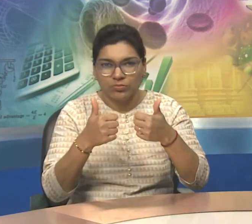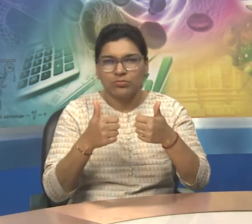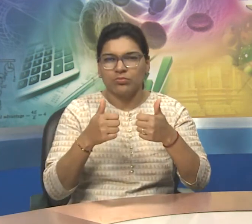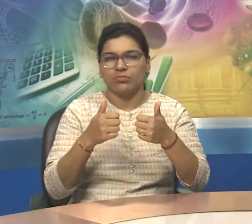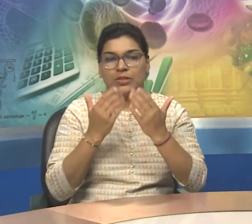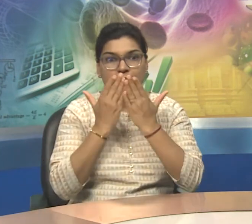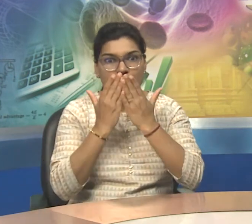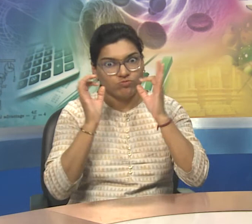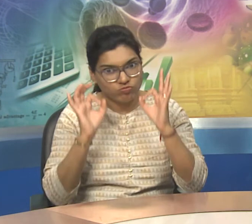Merit